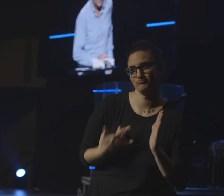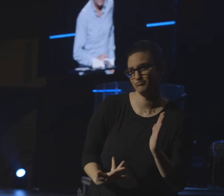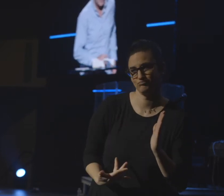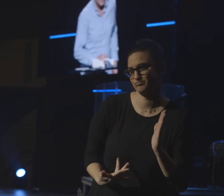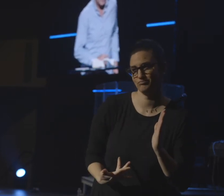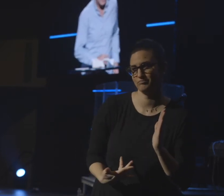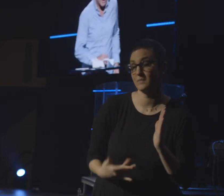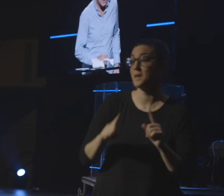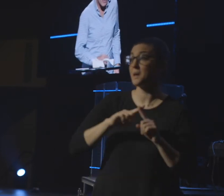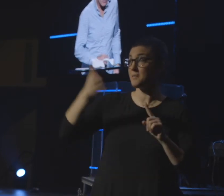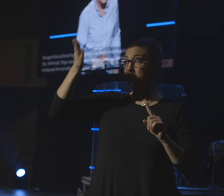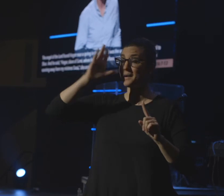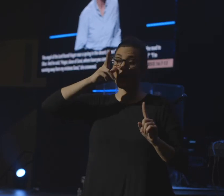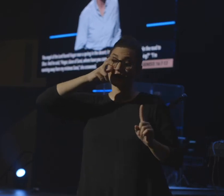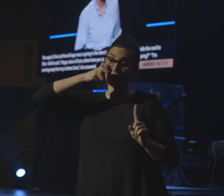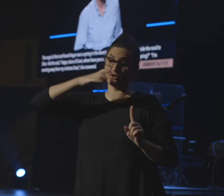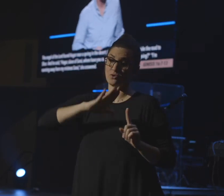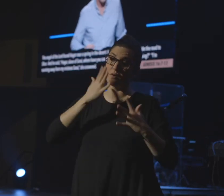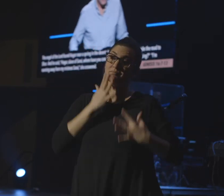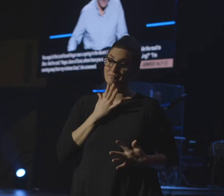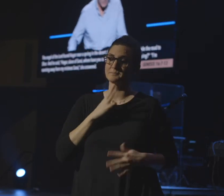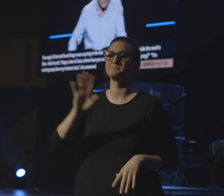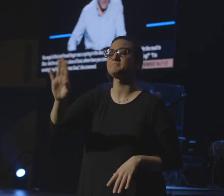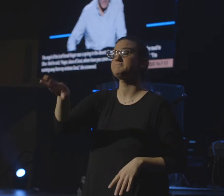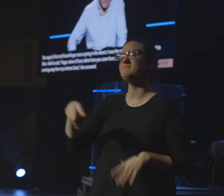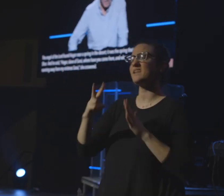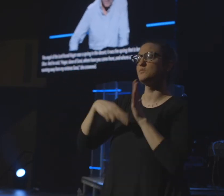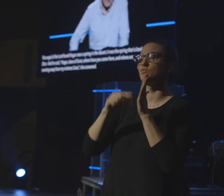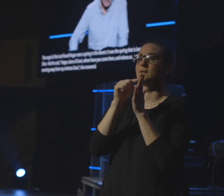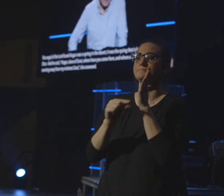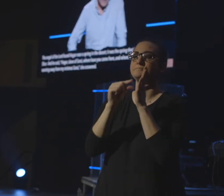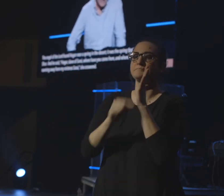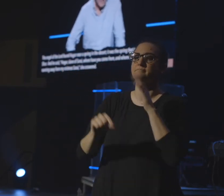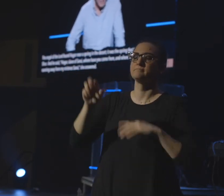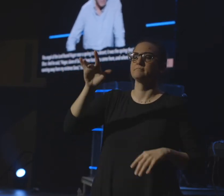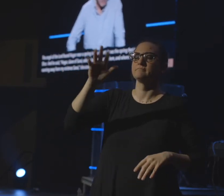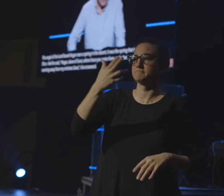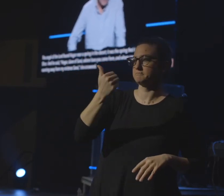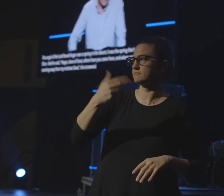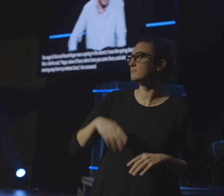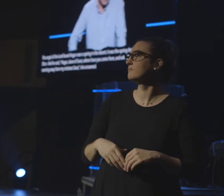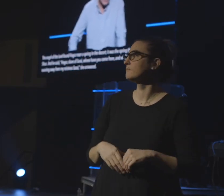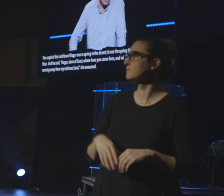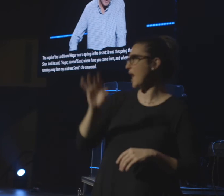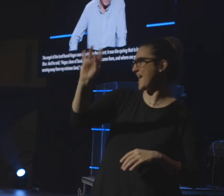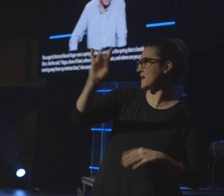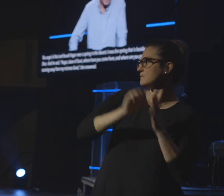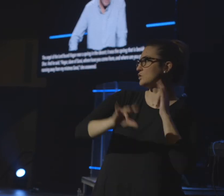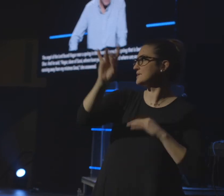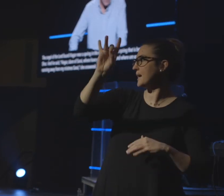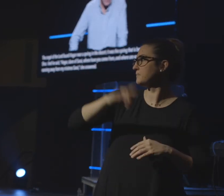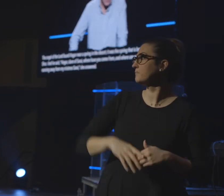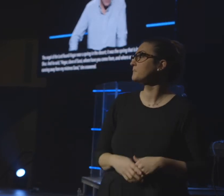chapter. The angel of the Lord found Hagar near a spring in the desert. It was the spring that